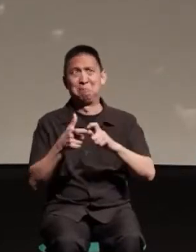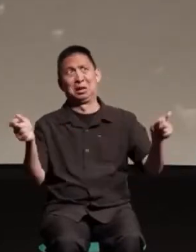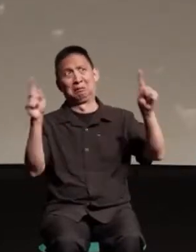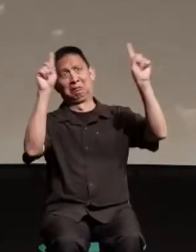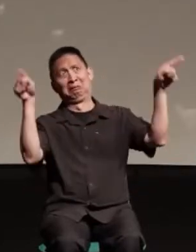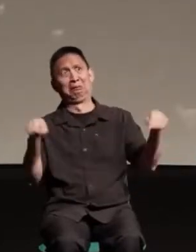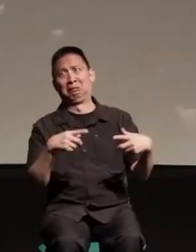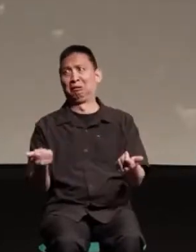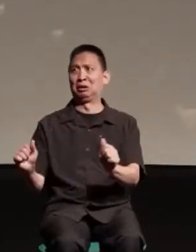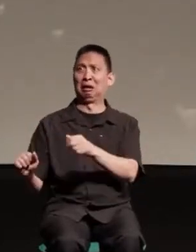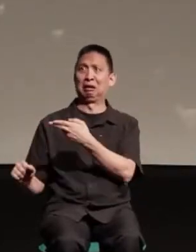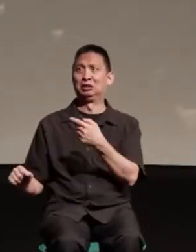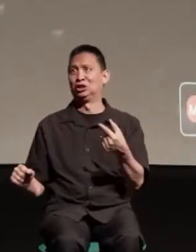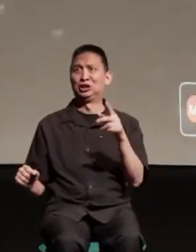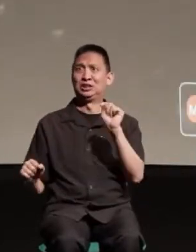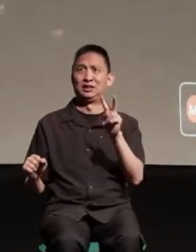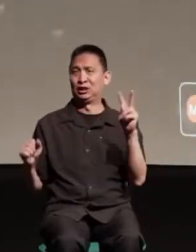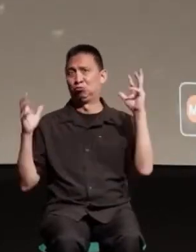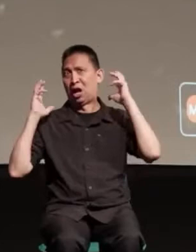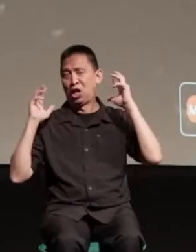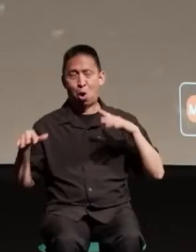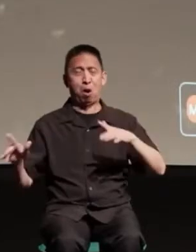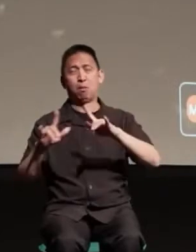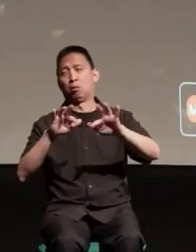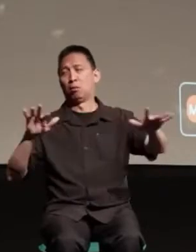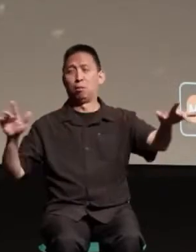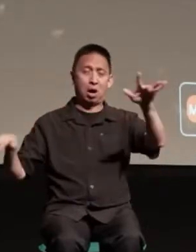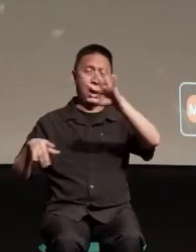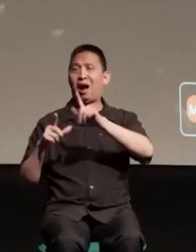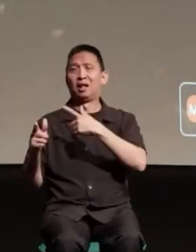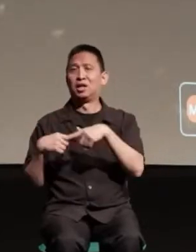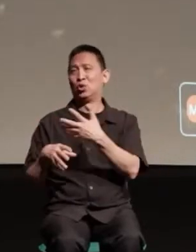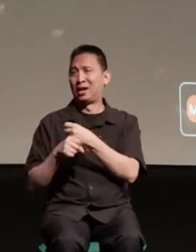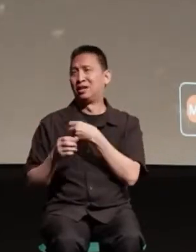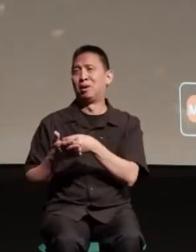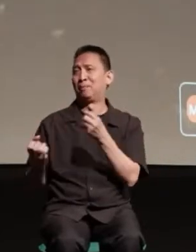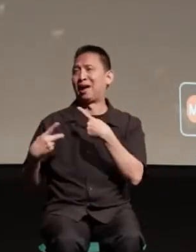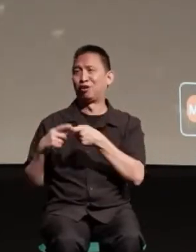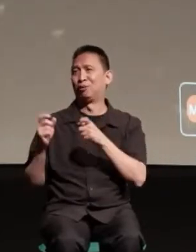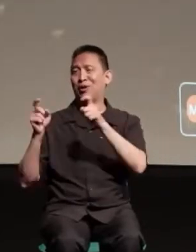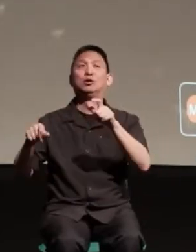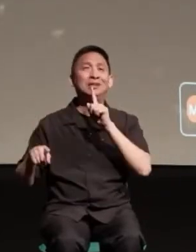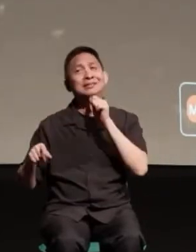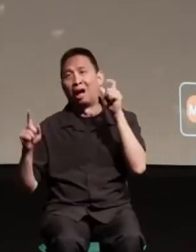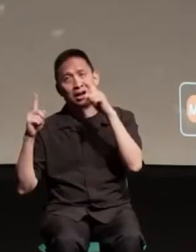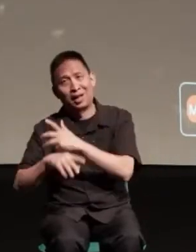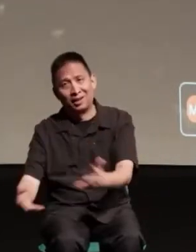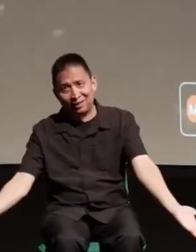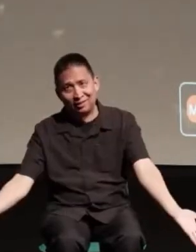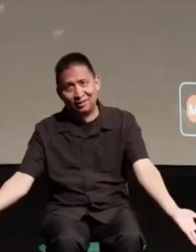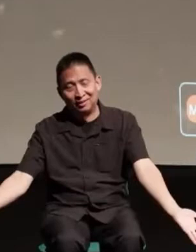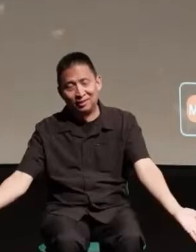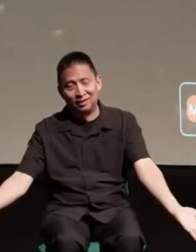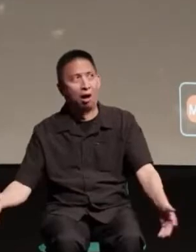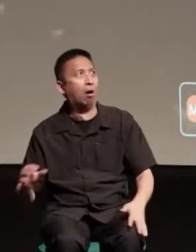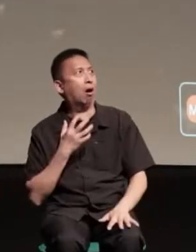HD radio, stick in their garage, stick in their living room? All that you're going to get back in your donation. Let's move on. It's really complicated. So that's